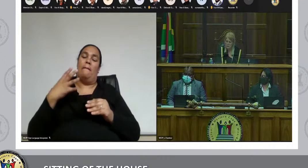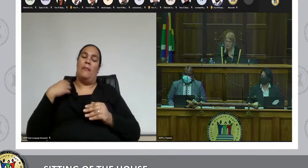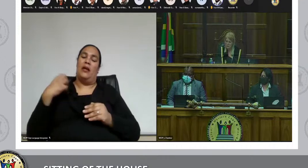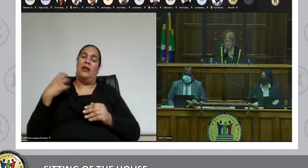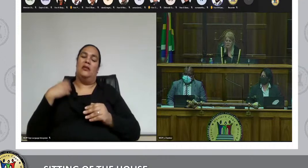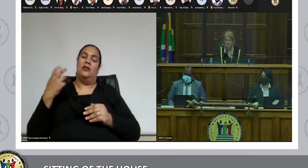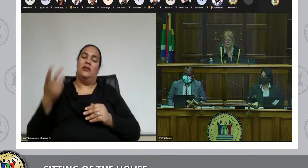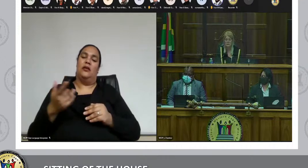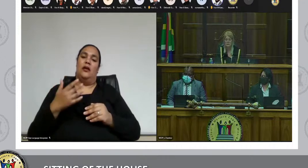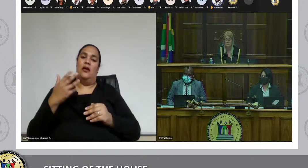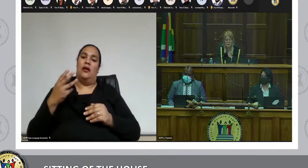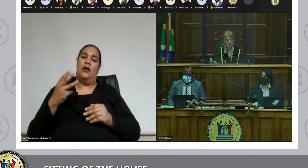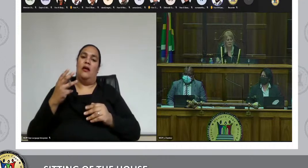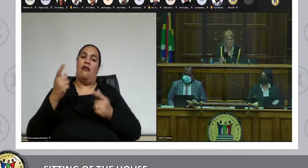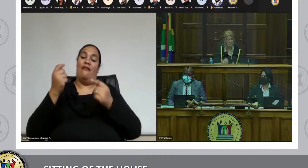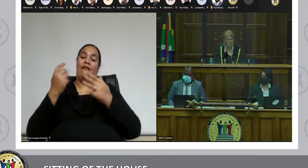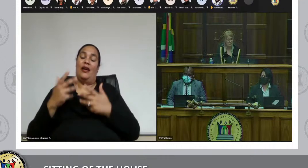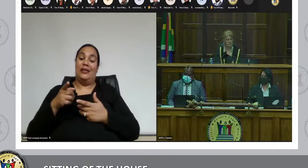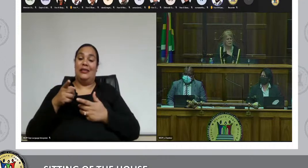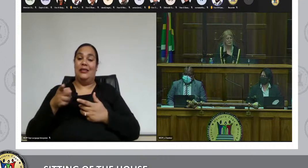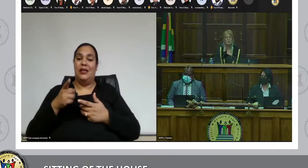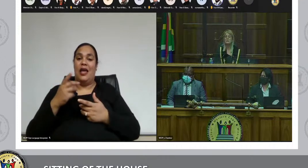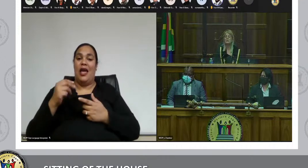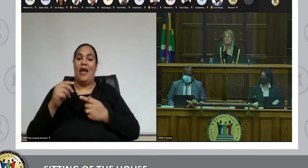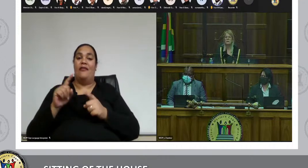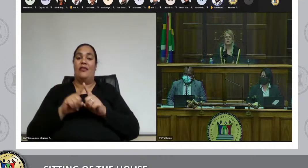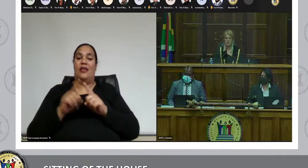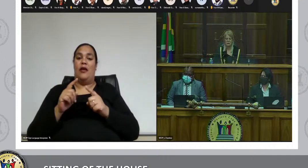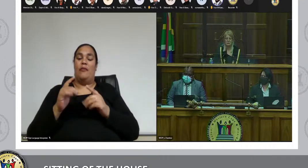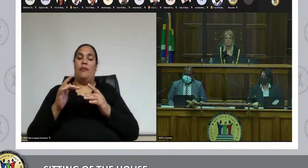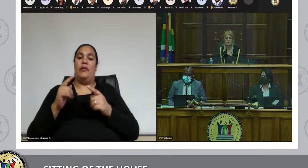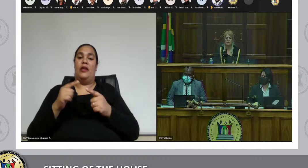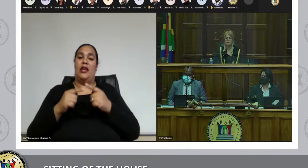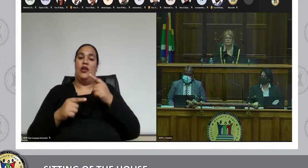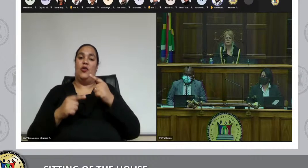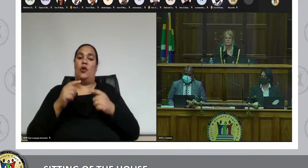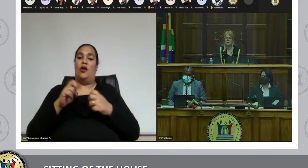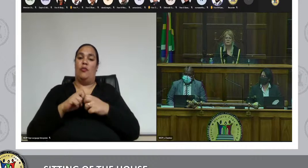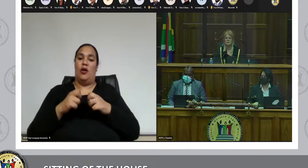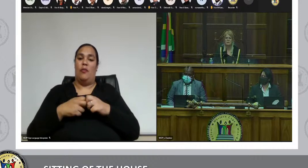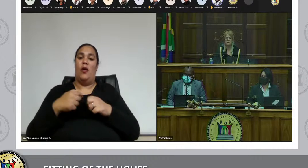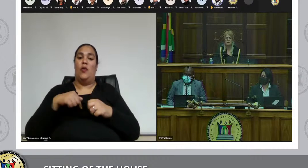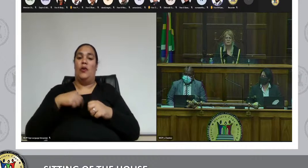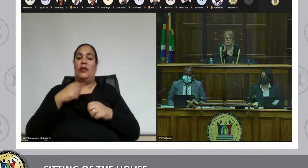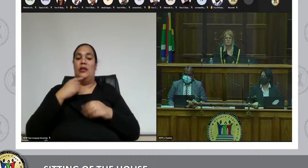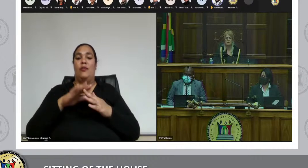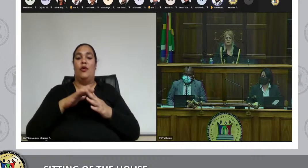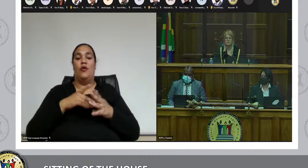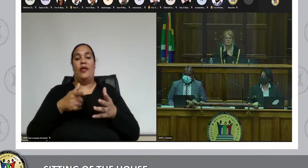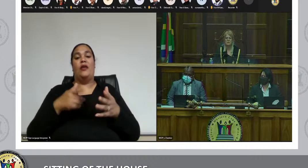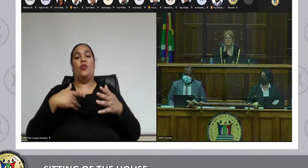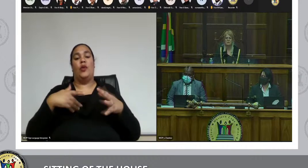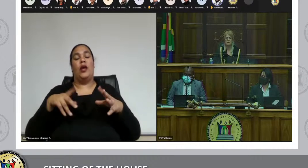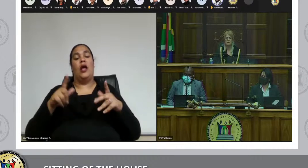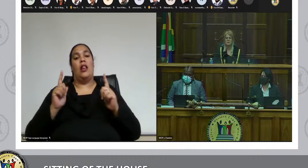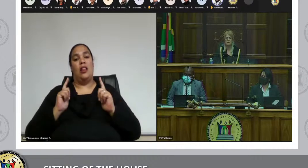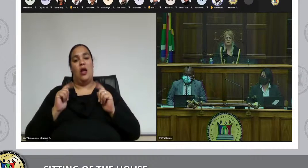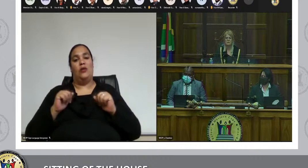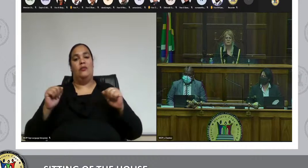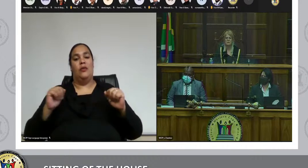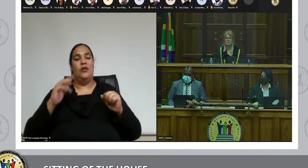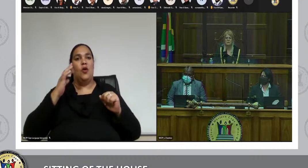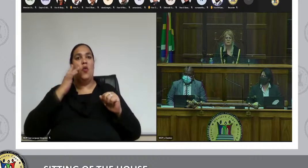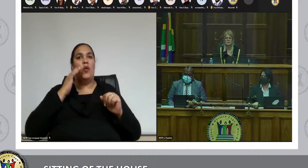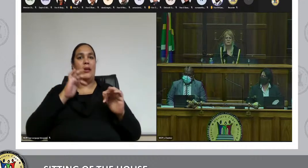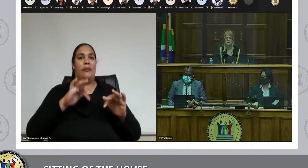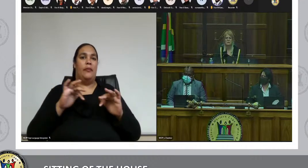Minister Meunier had network challenges. And we said because of those, we allow a space when people